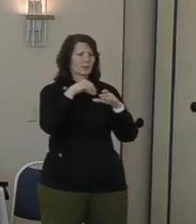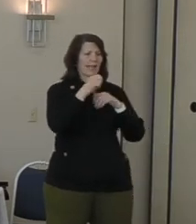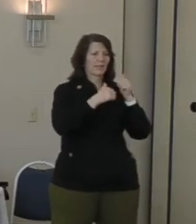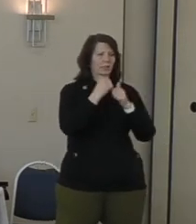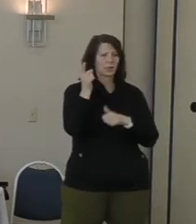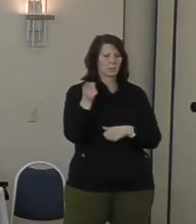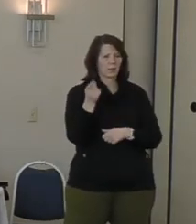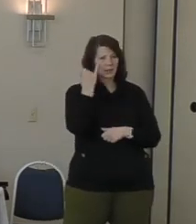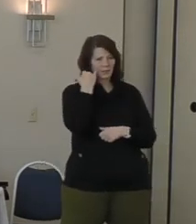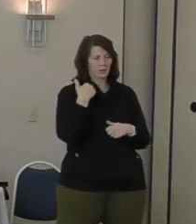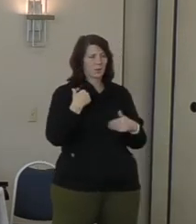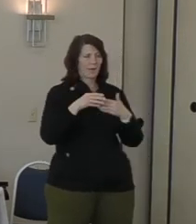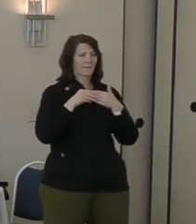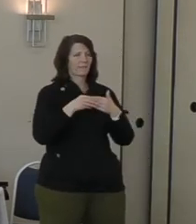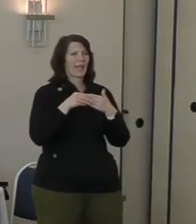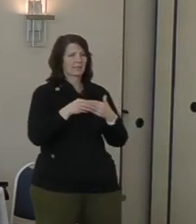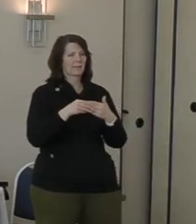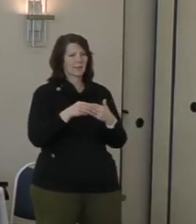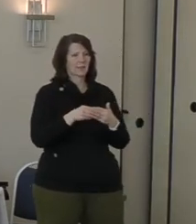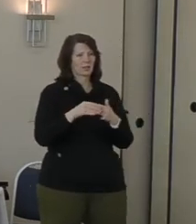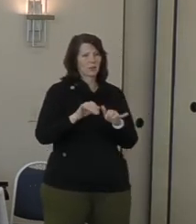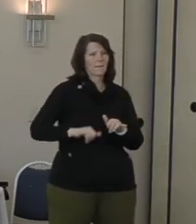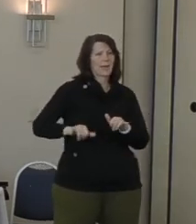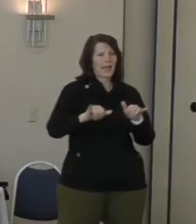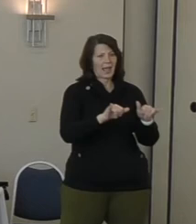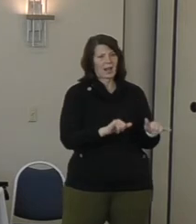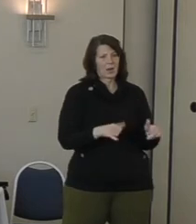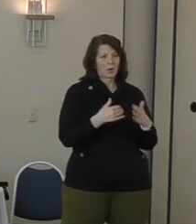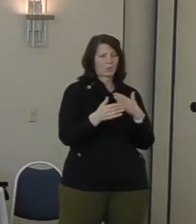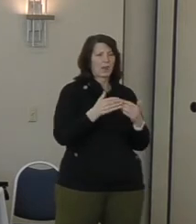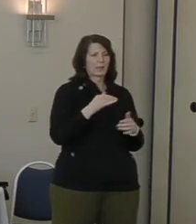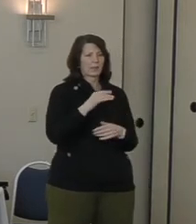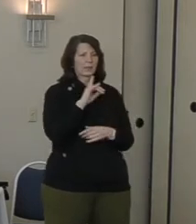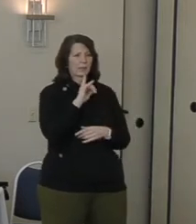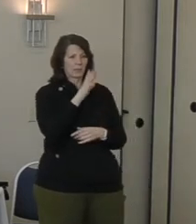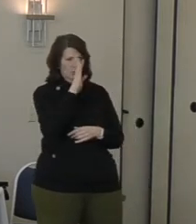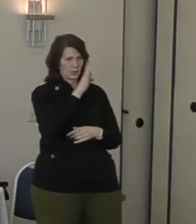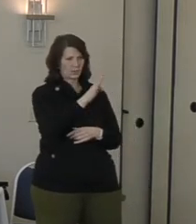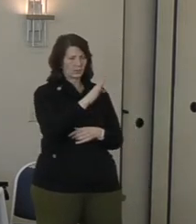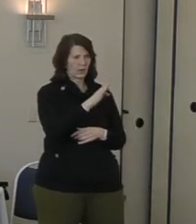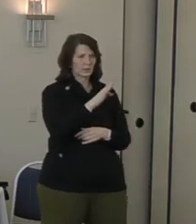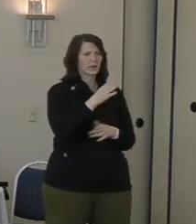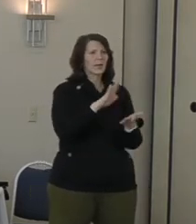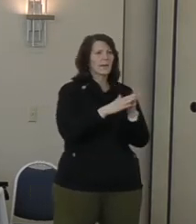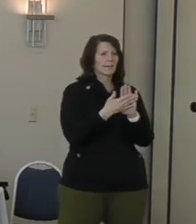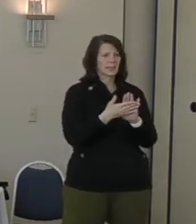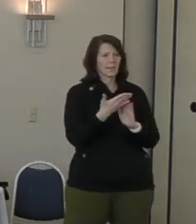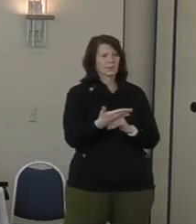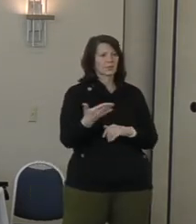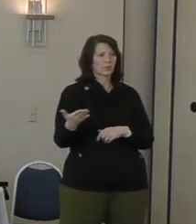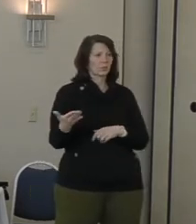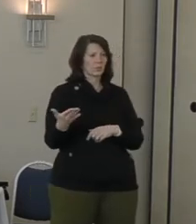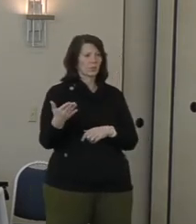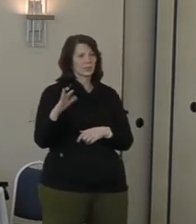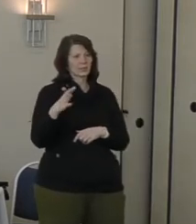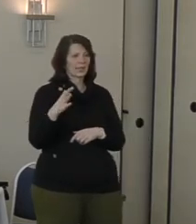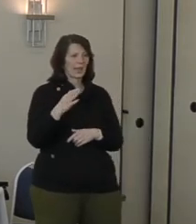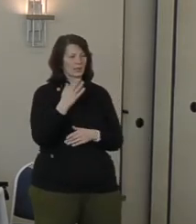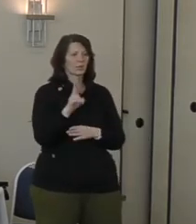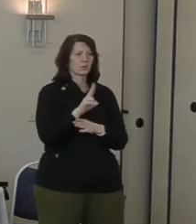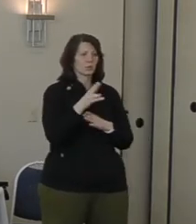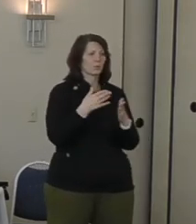there. So if you have flexibility in your pattern, rather than it being a rigid structure, it becomes a tool to kind of implement